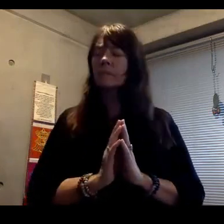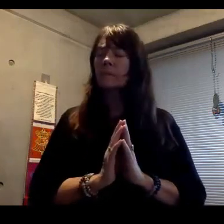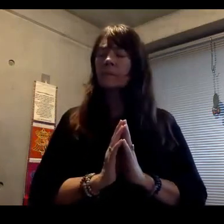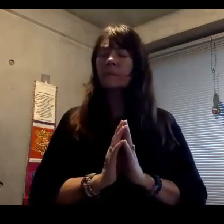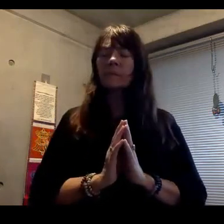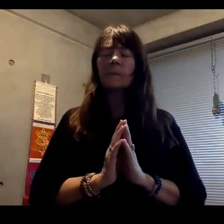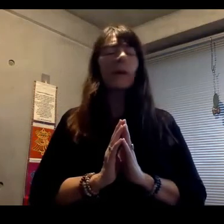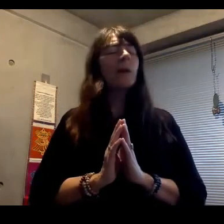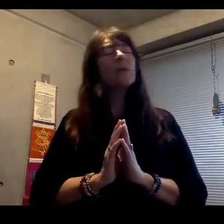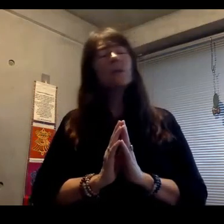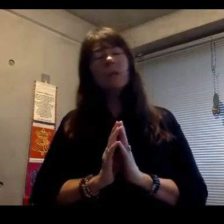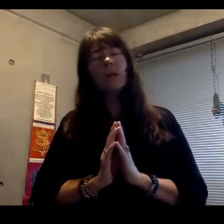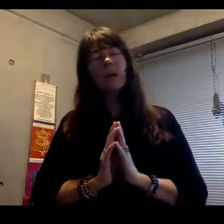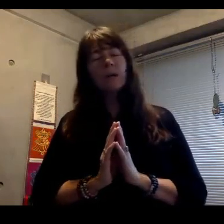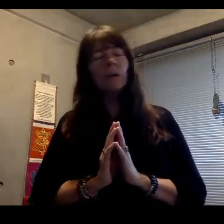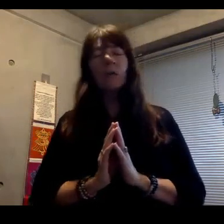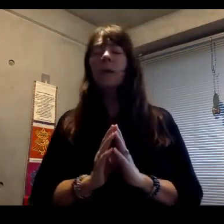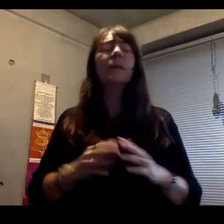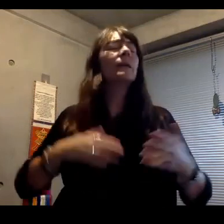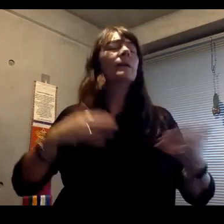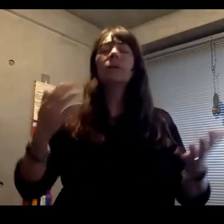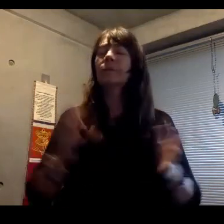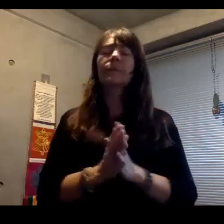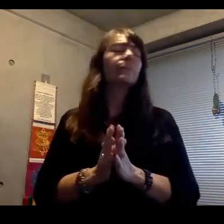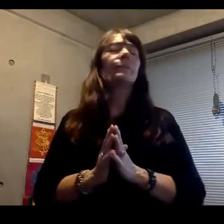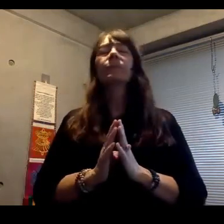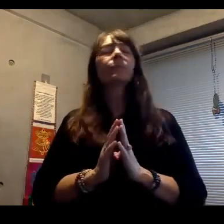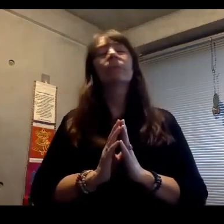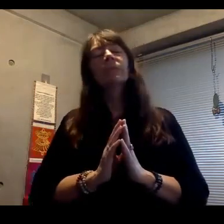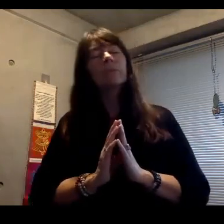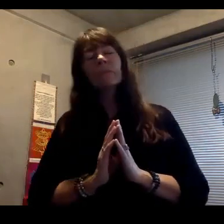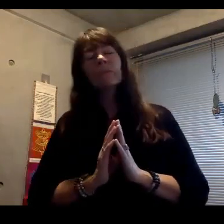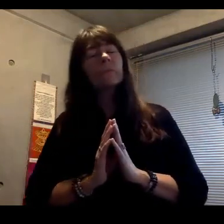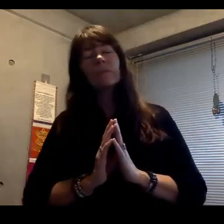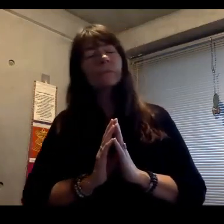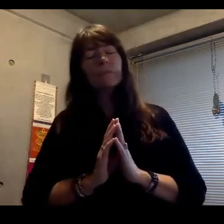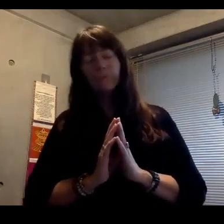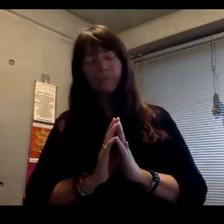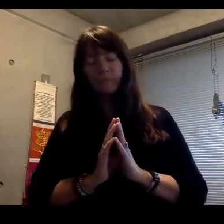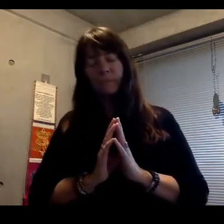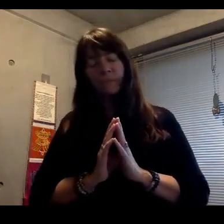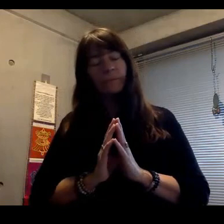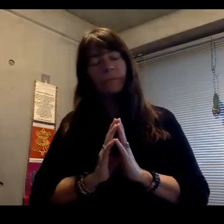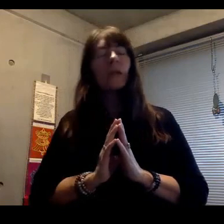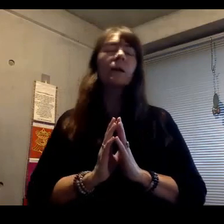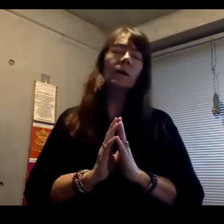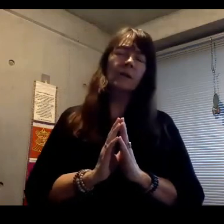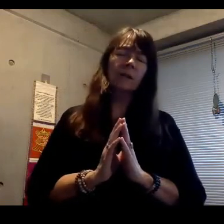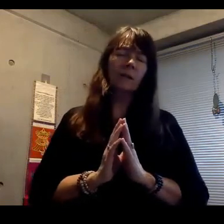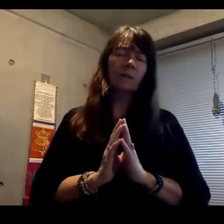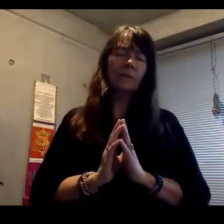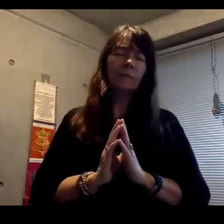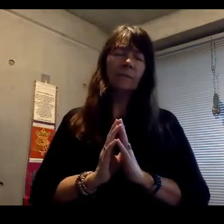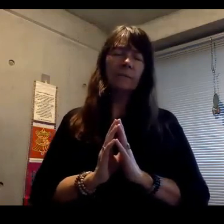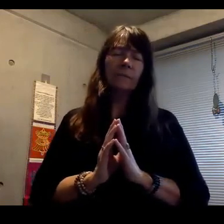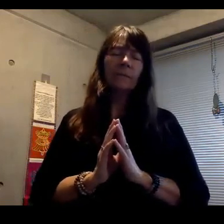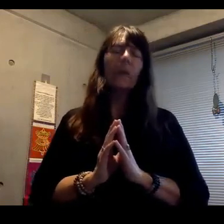Like, does that No. that evolvement, does that carry forward in the next life in any way? Not at